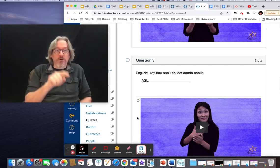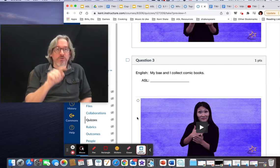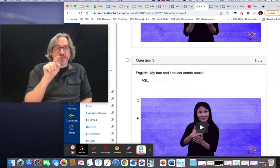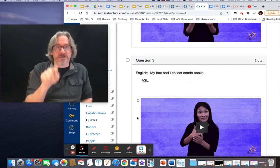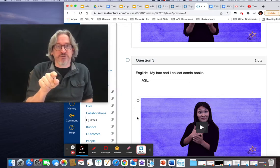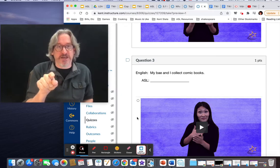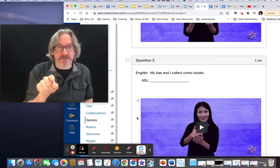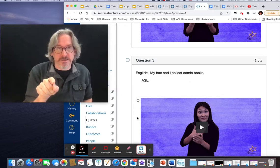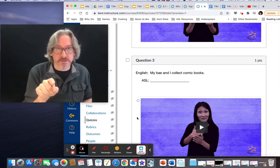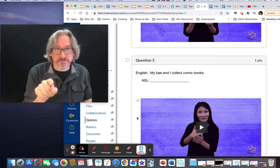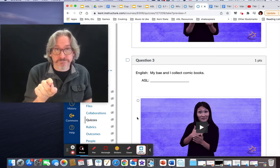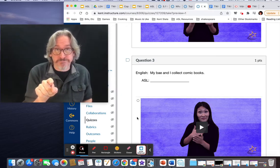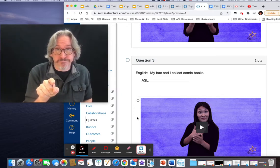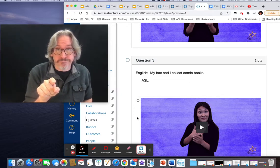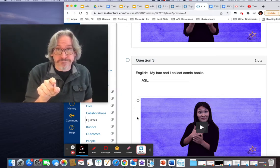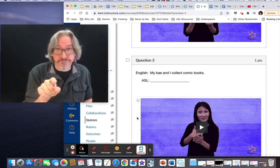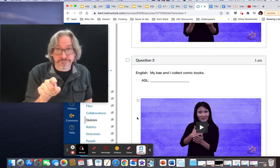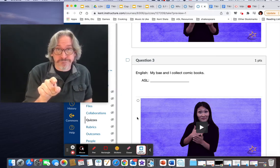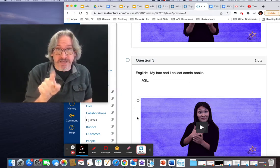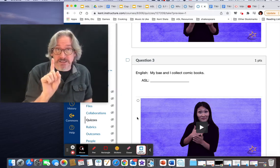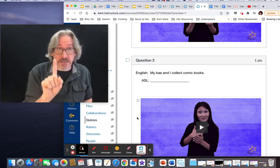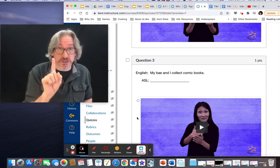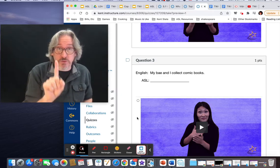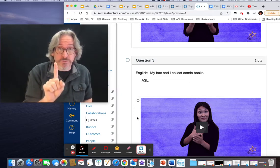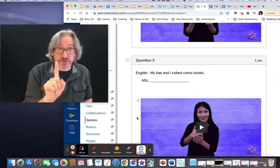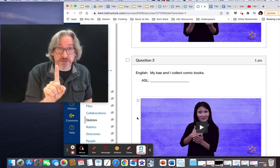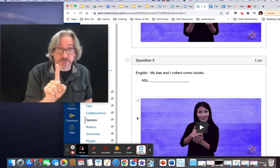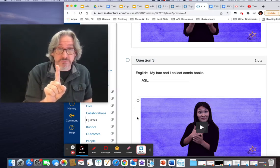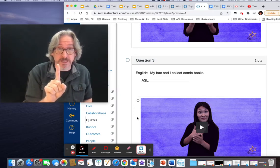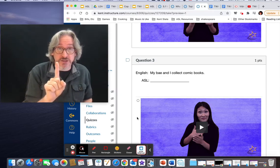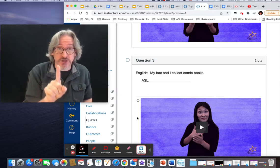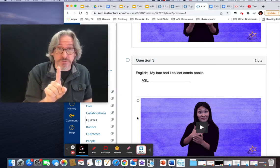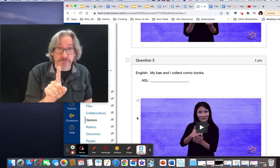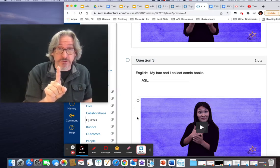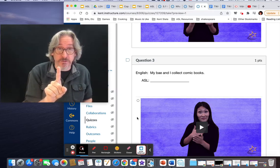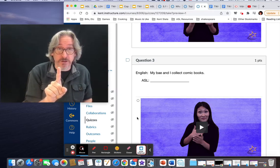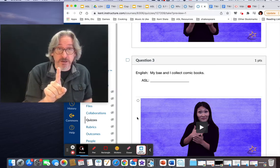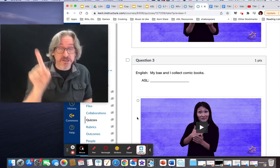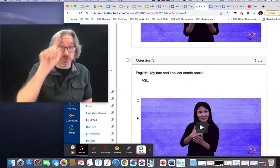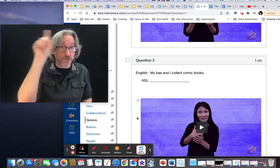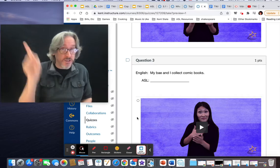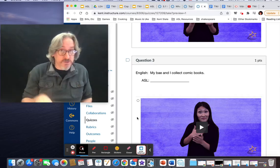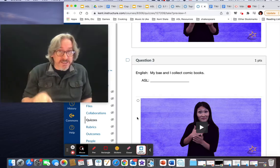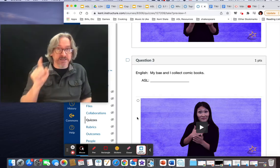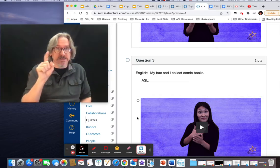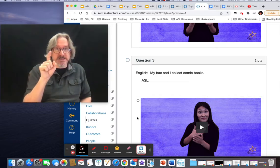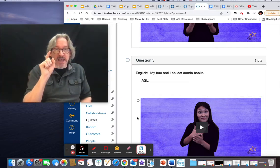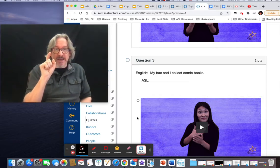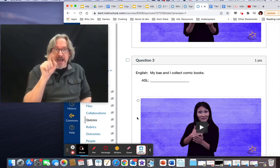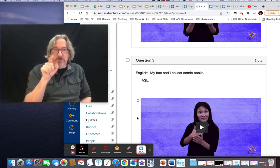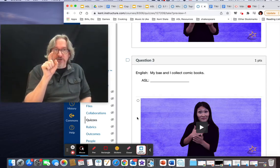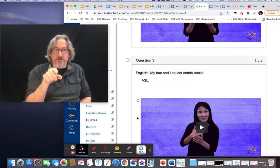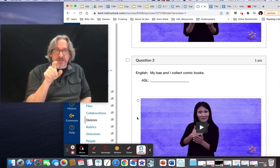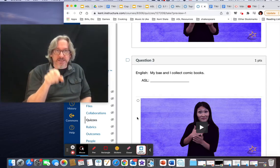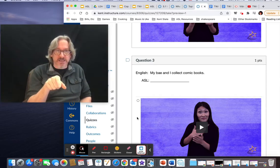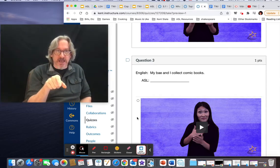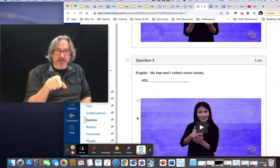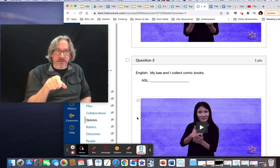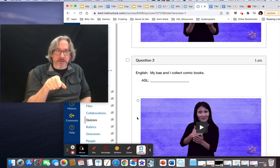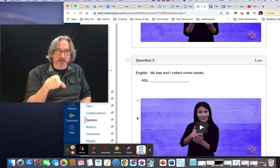at who the subject is. It's not just one person. It's two people. So look at those sentences and how do you